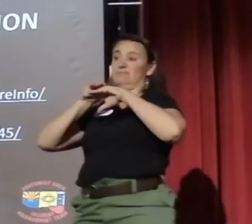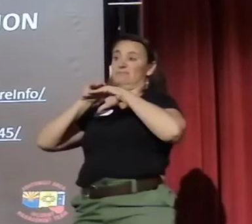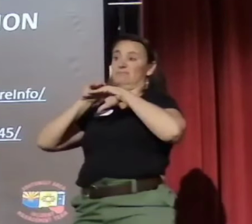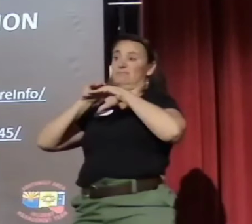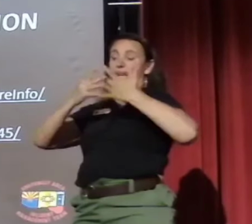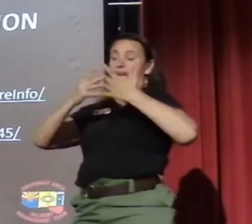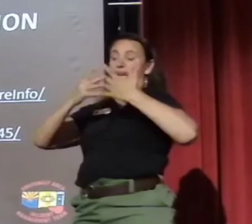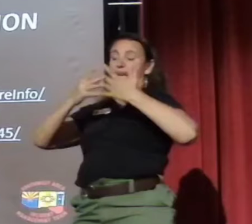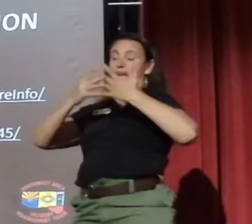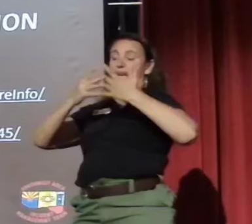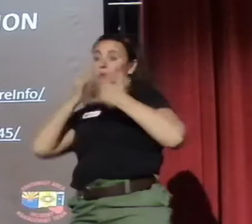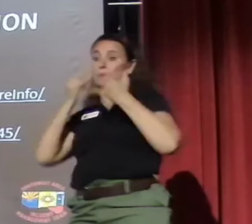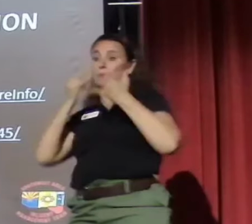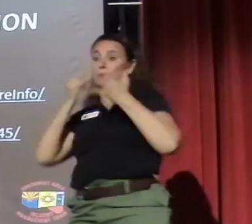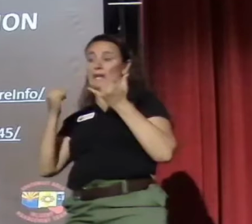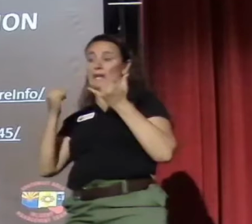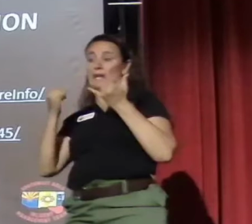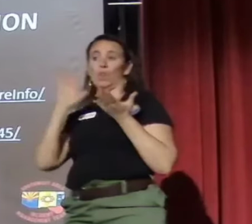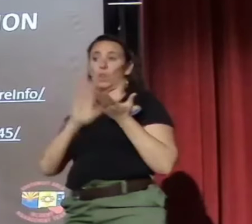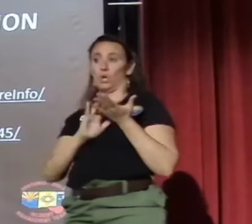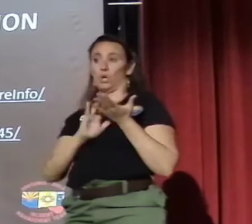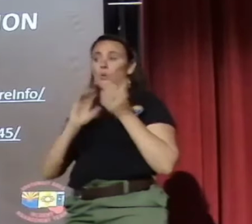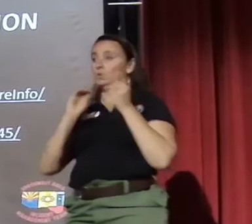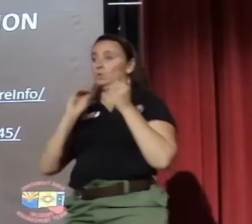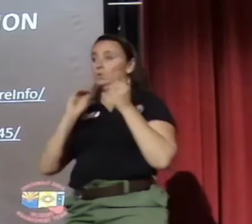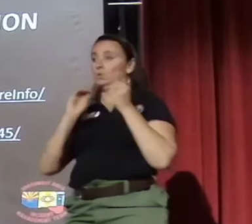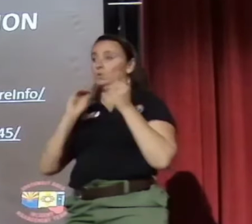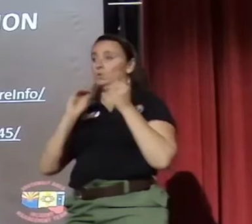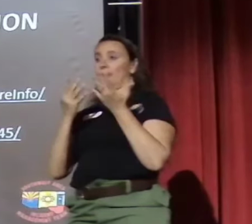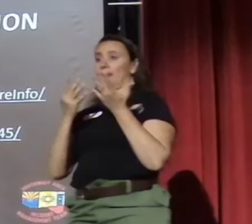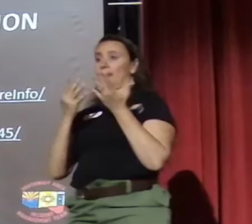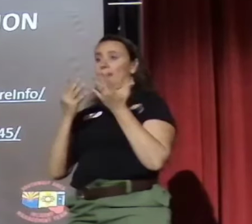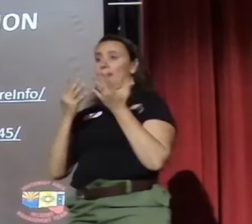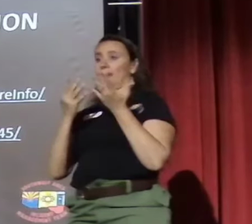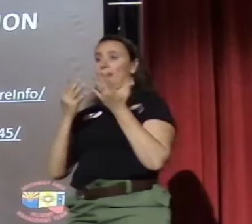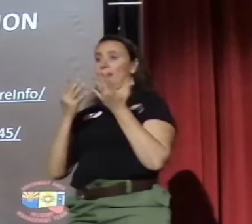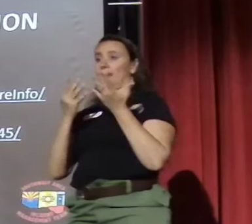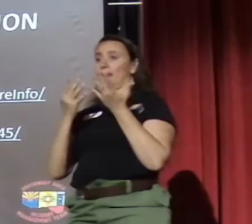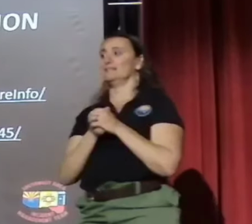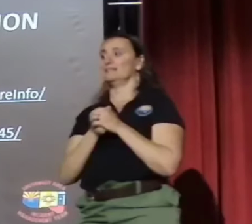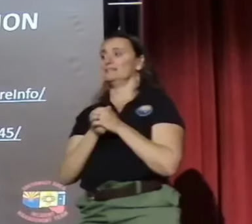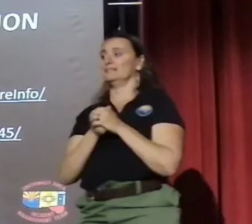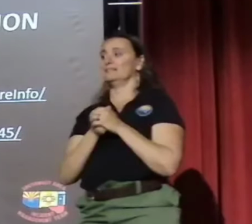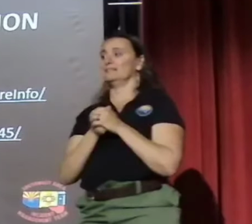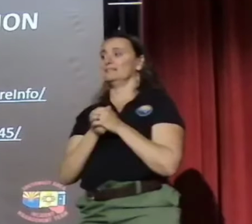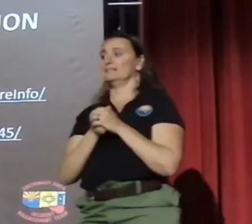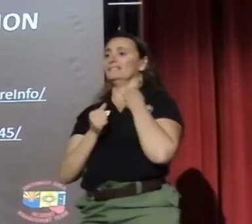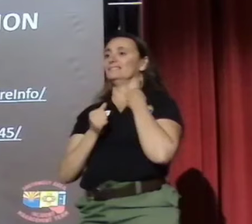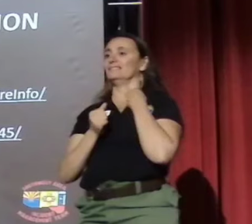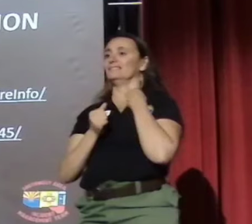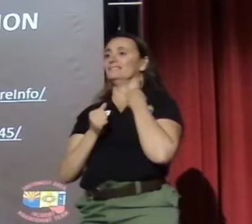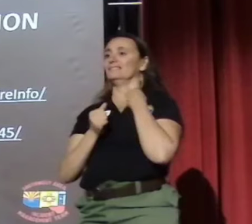now is low. There is no fire threatening Dutch.